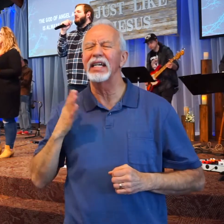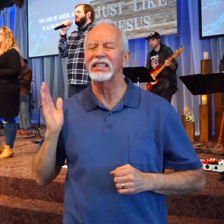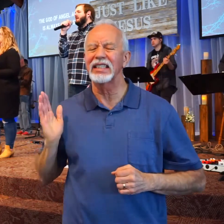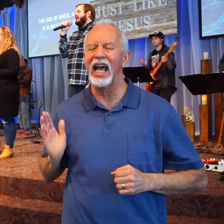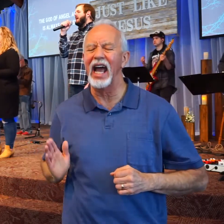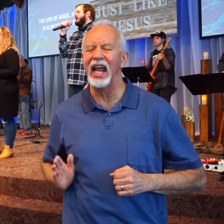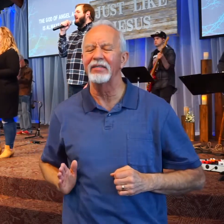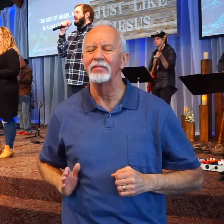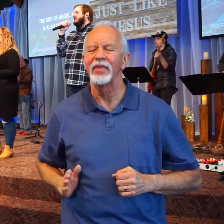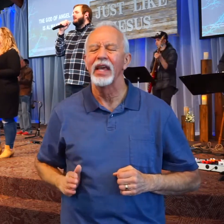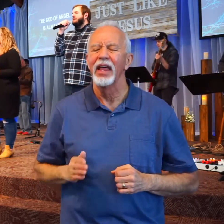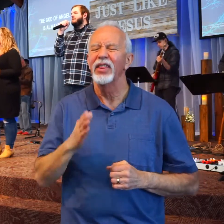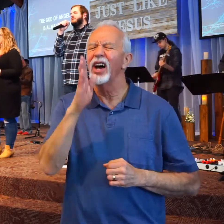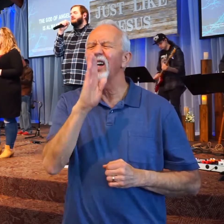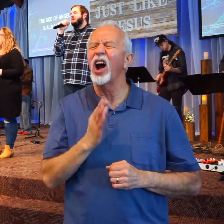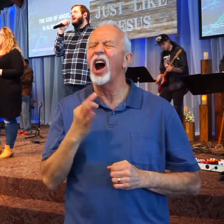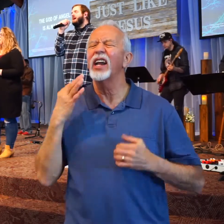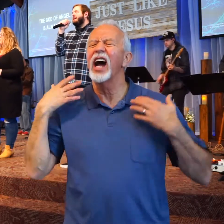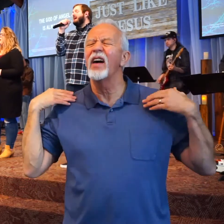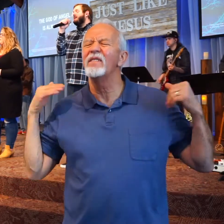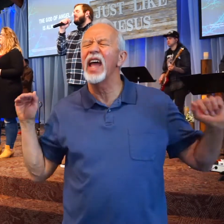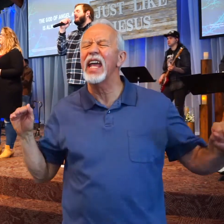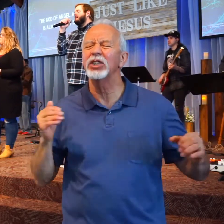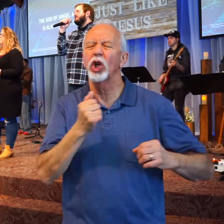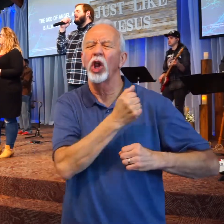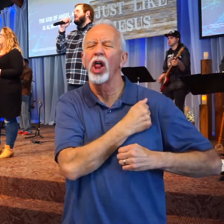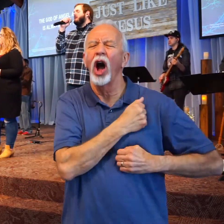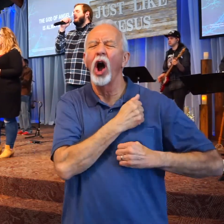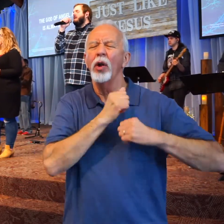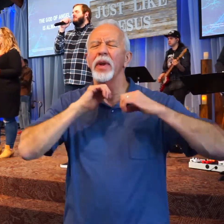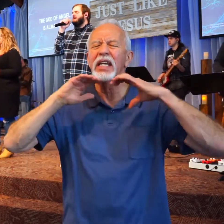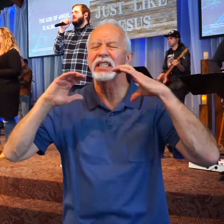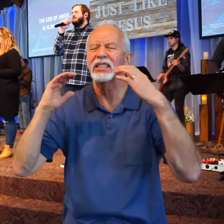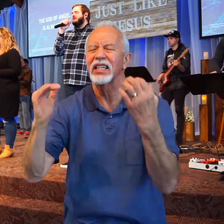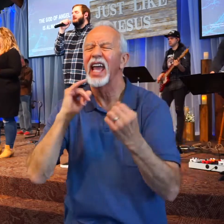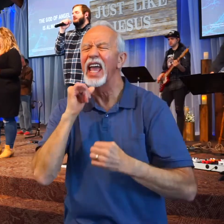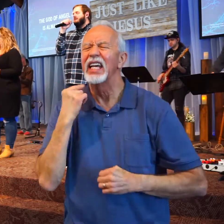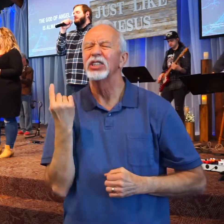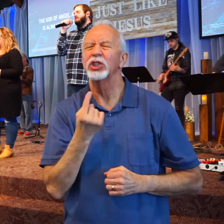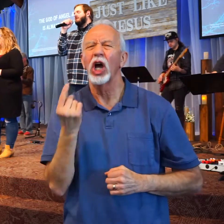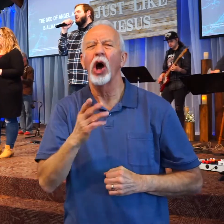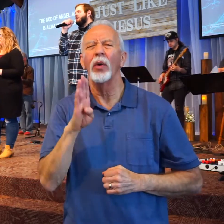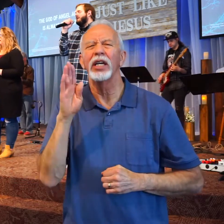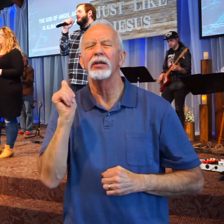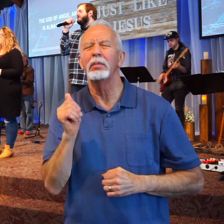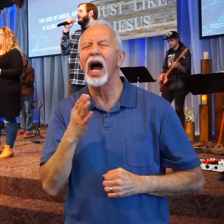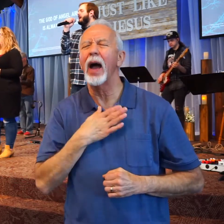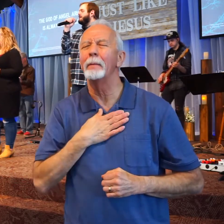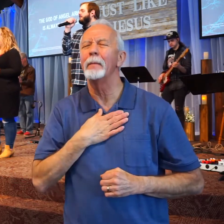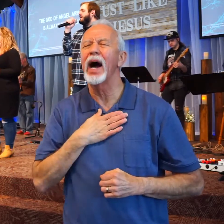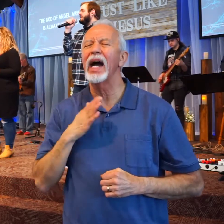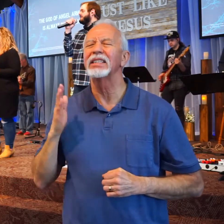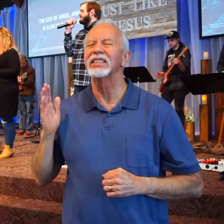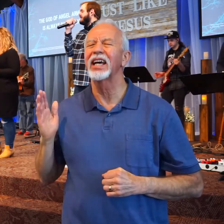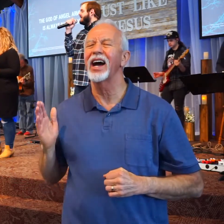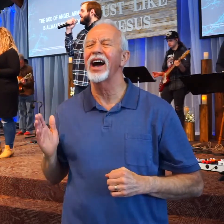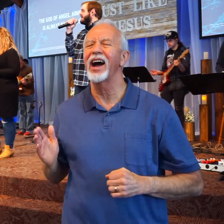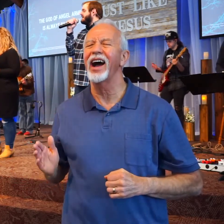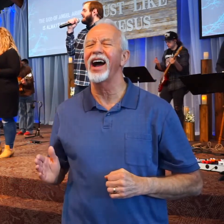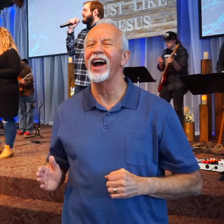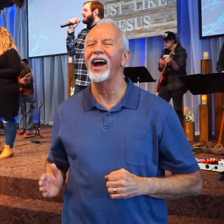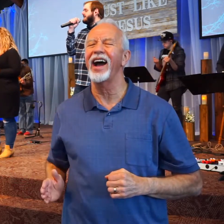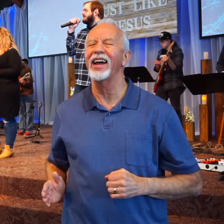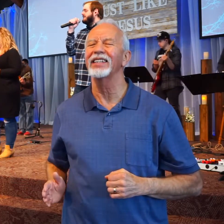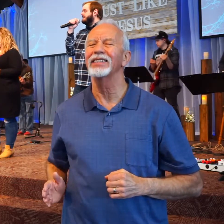my side. The God of angel armies is always by my